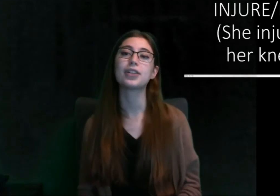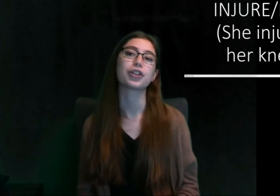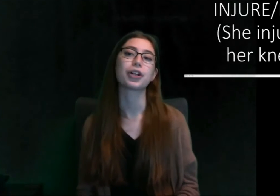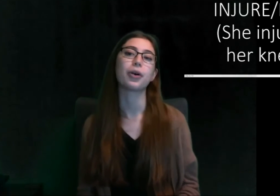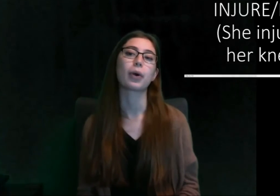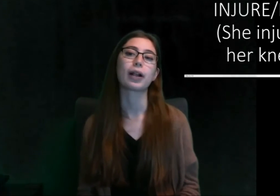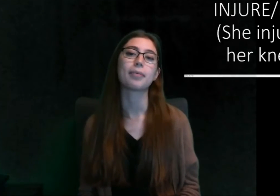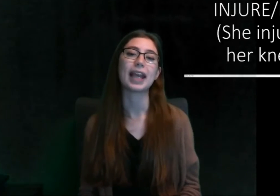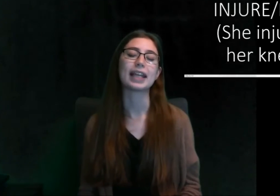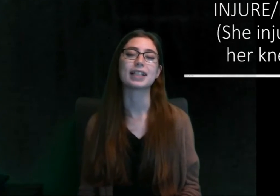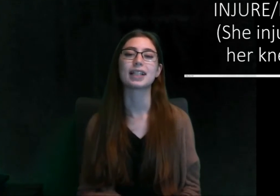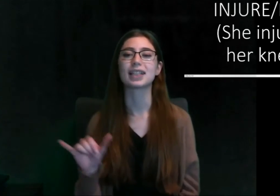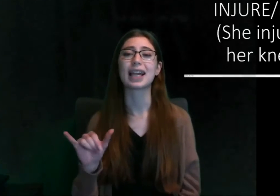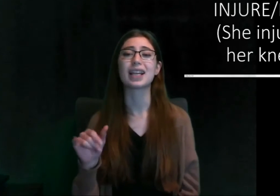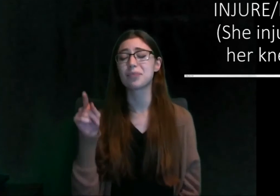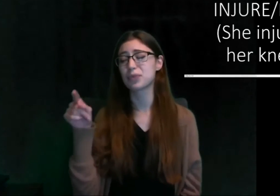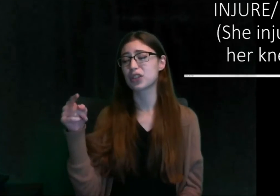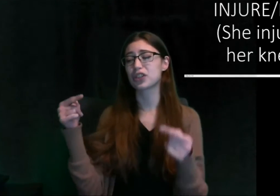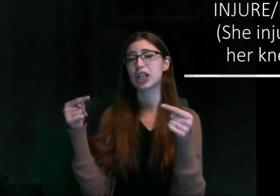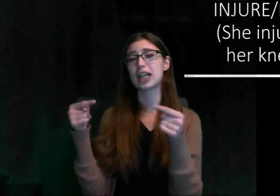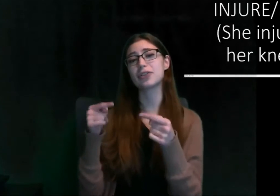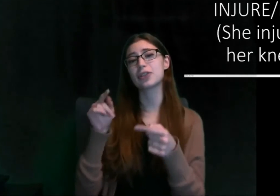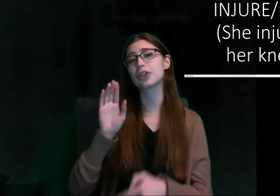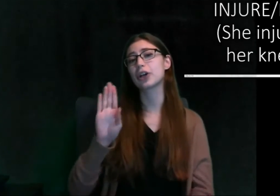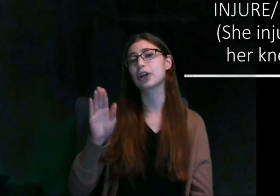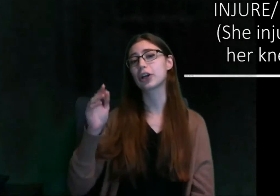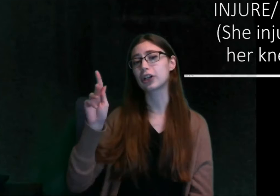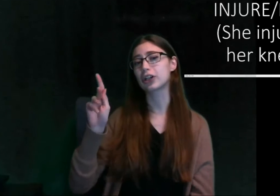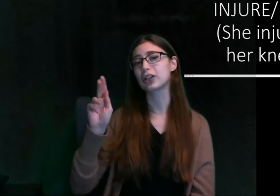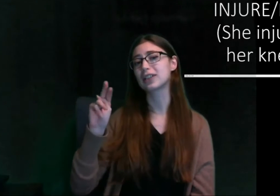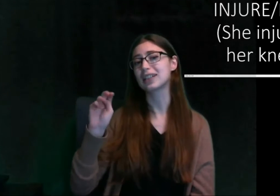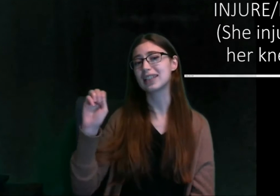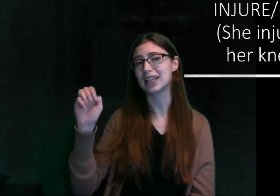Injure or pain, like she injured her knee.